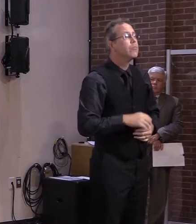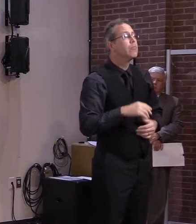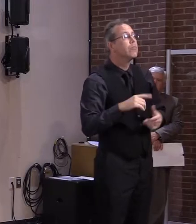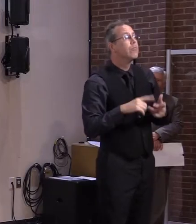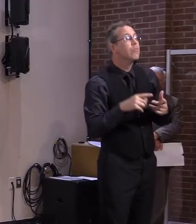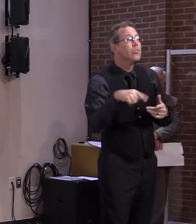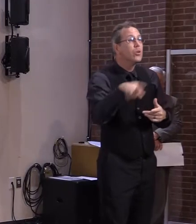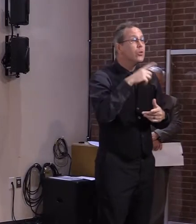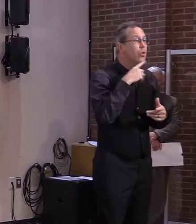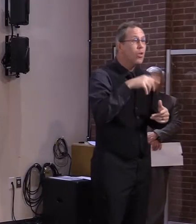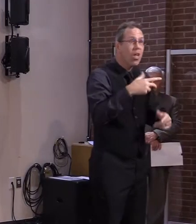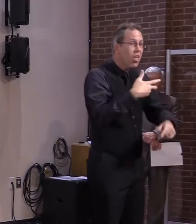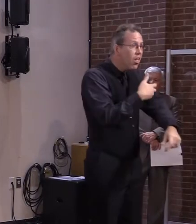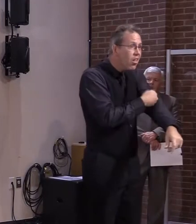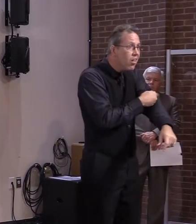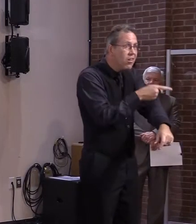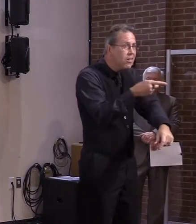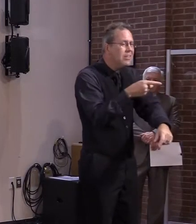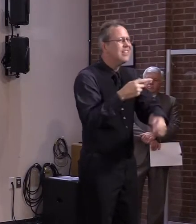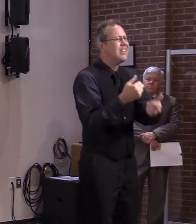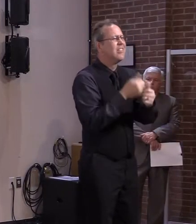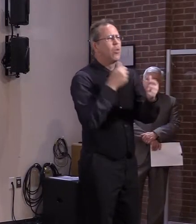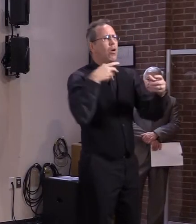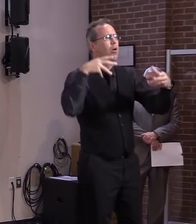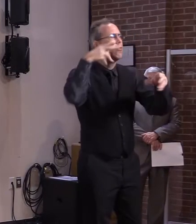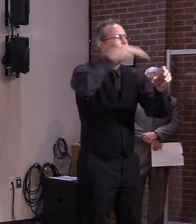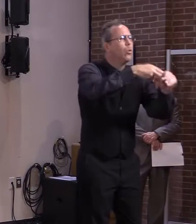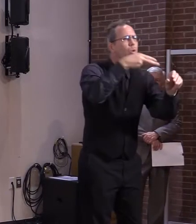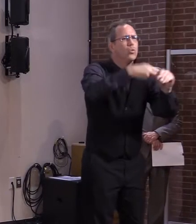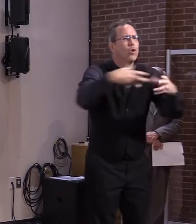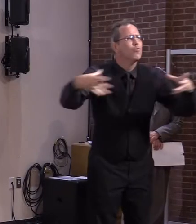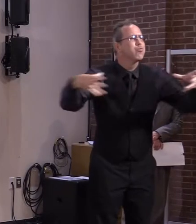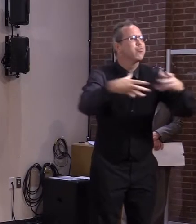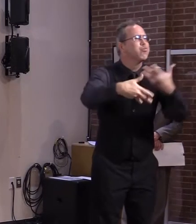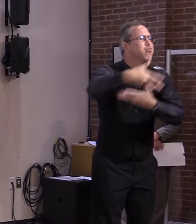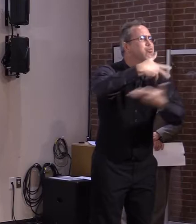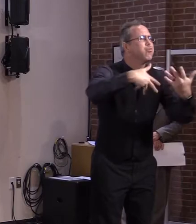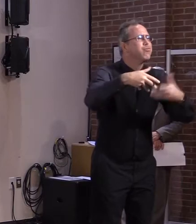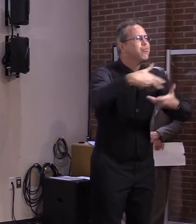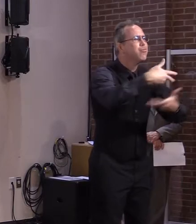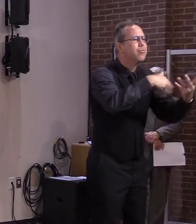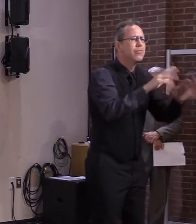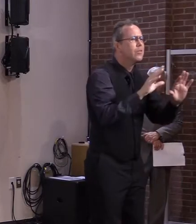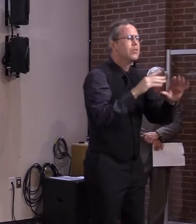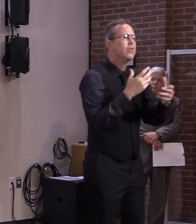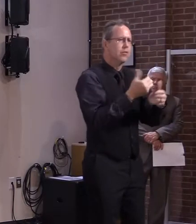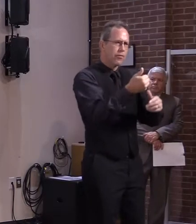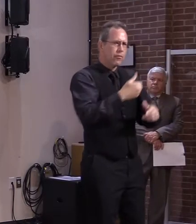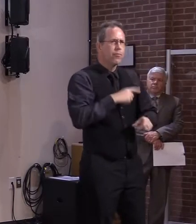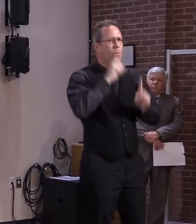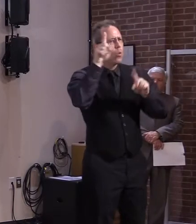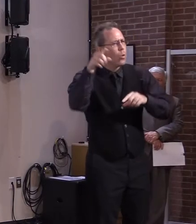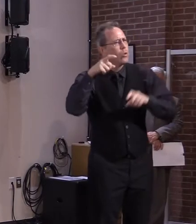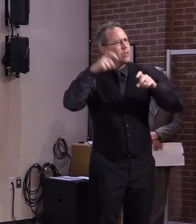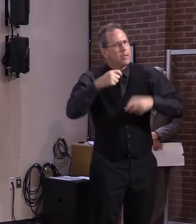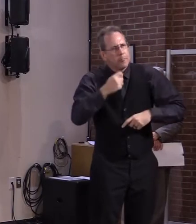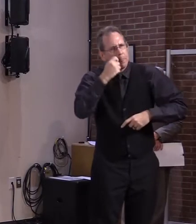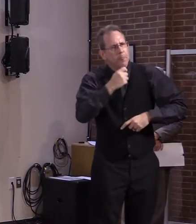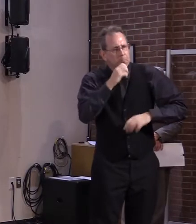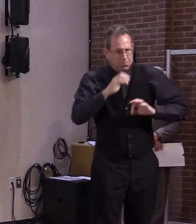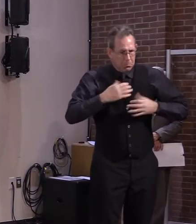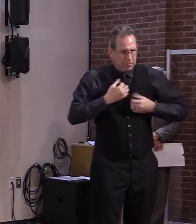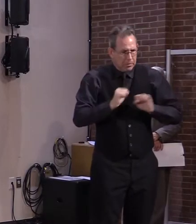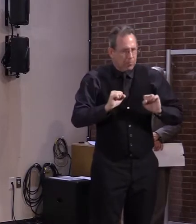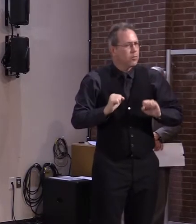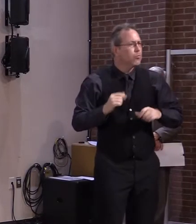tested. And as the health department has recommended, while we're still seeing this Delta wave, vaccinated Vermonters